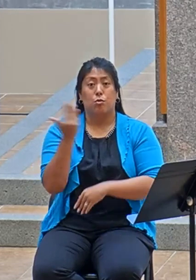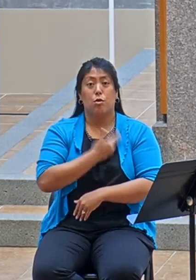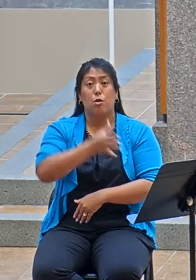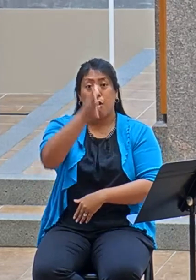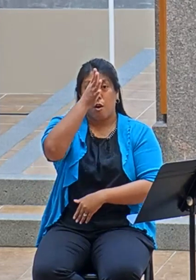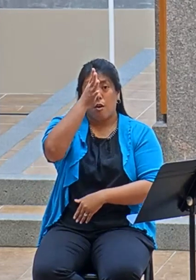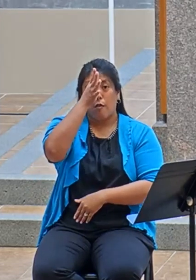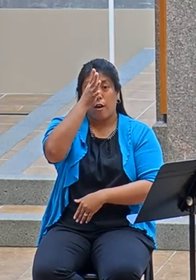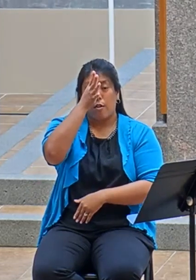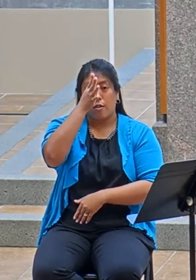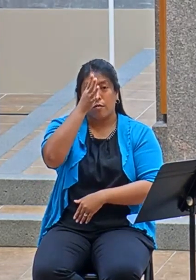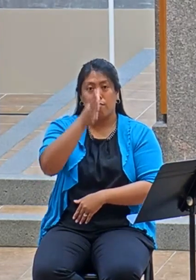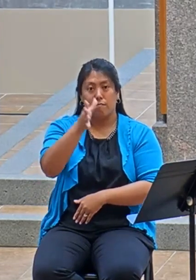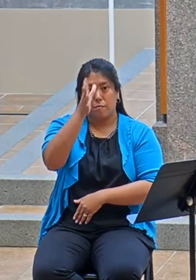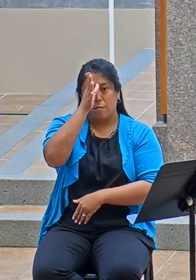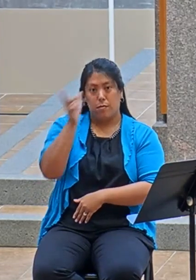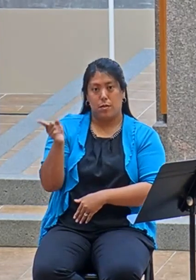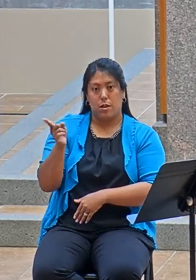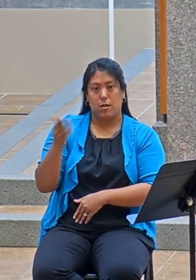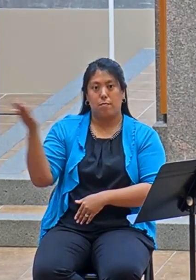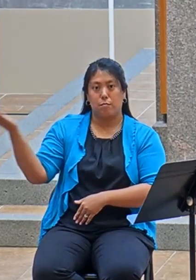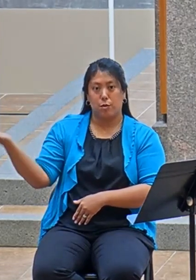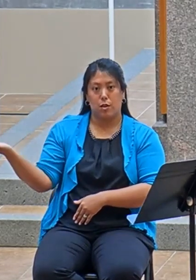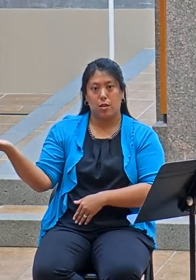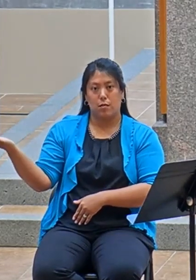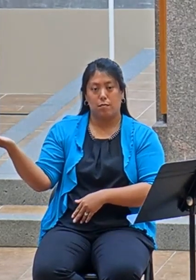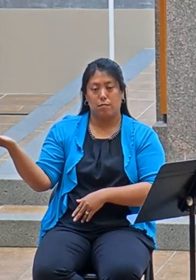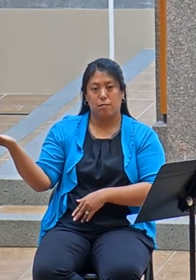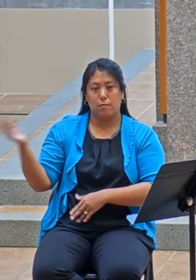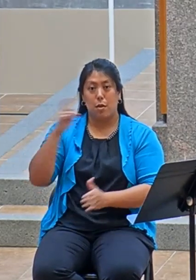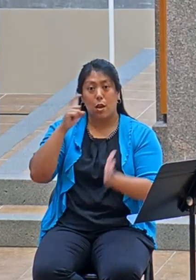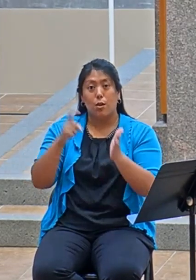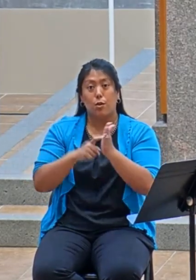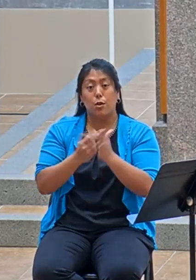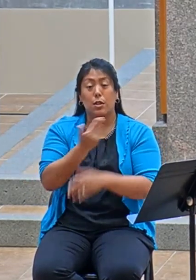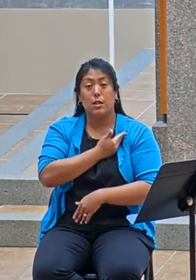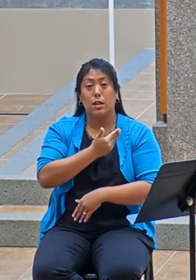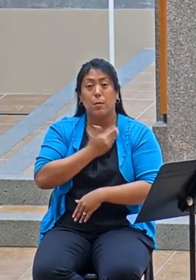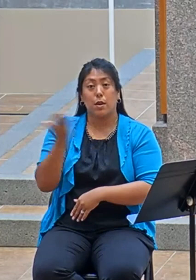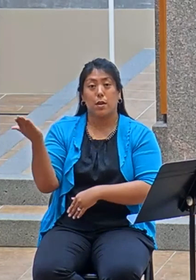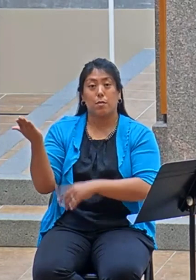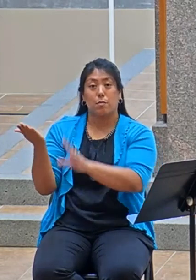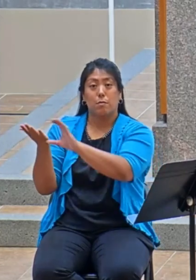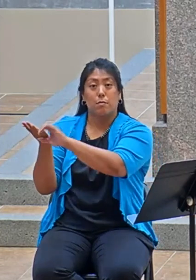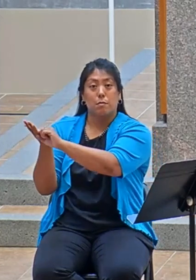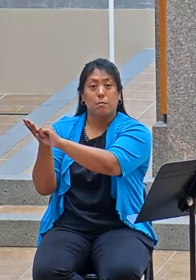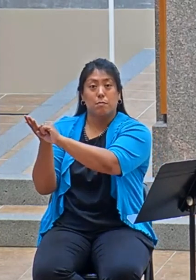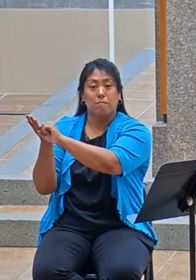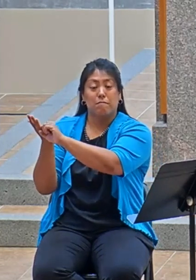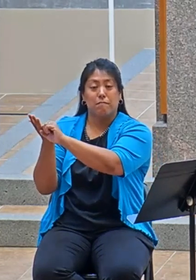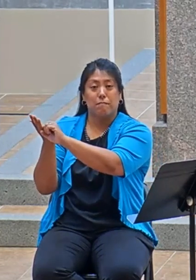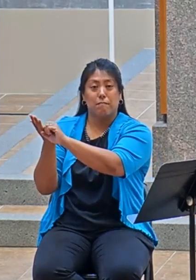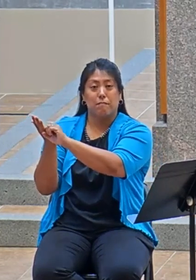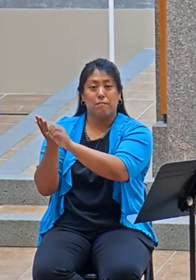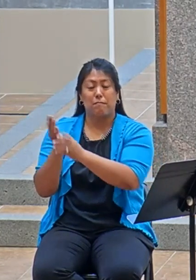up, as many do, and I looked, and the baby is embracing his finger.